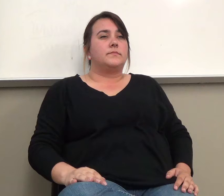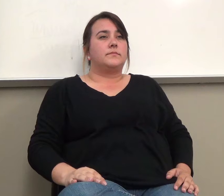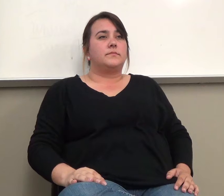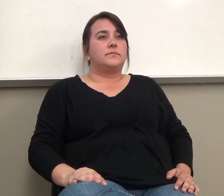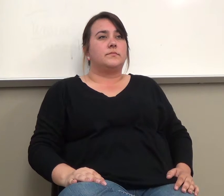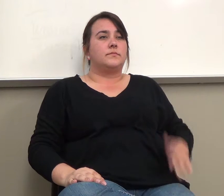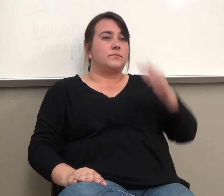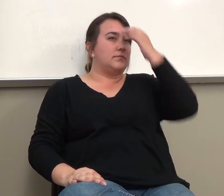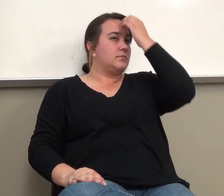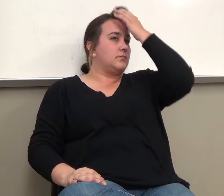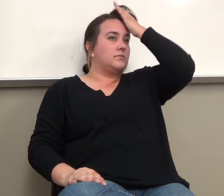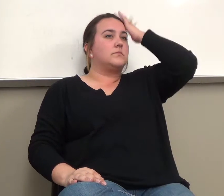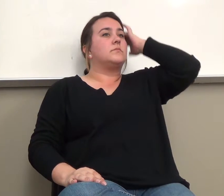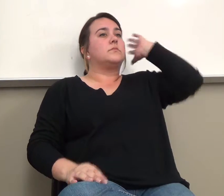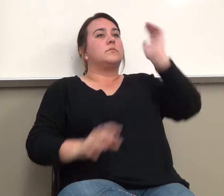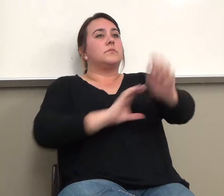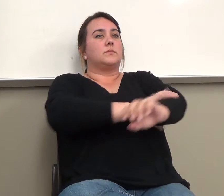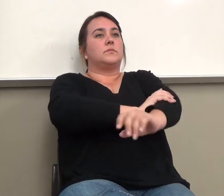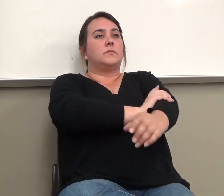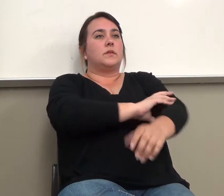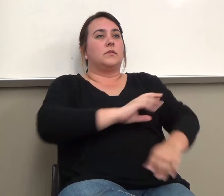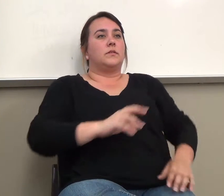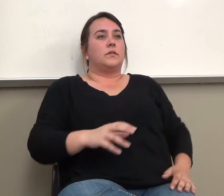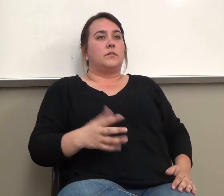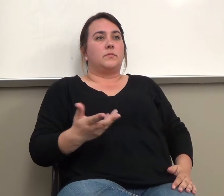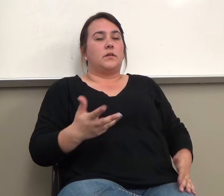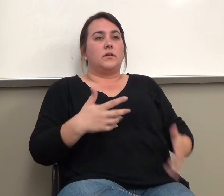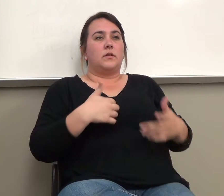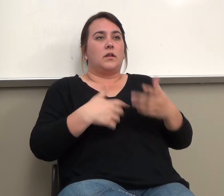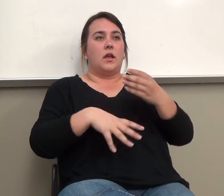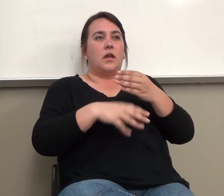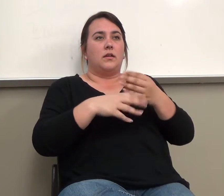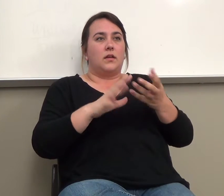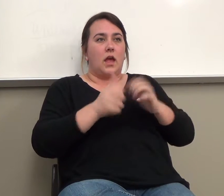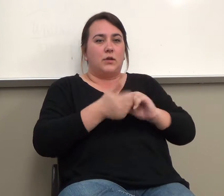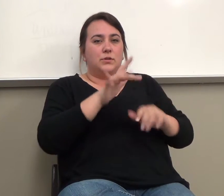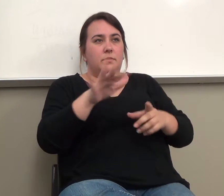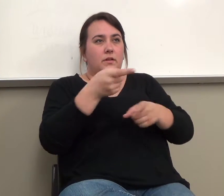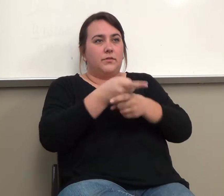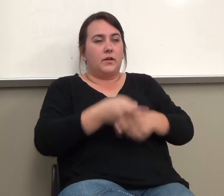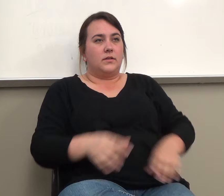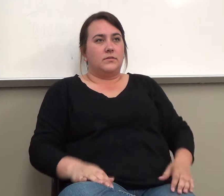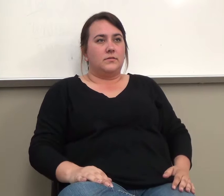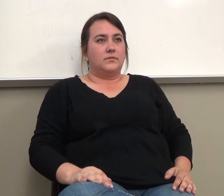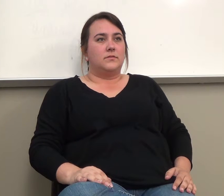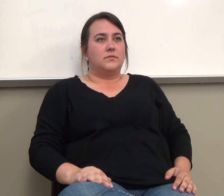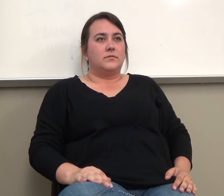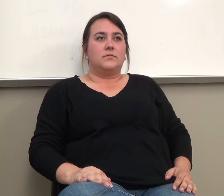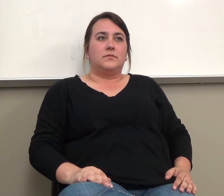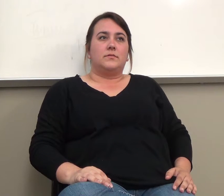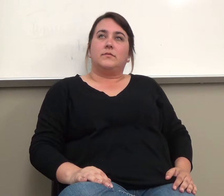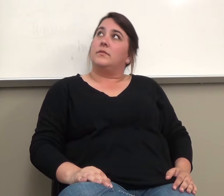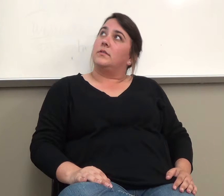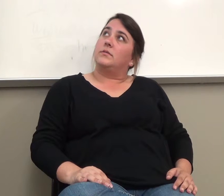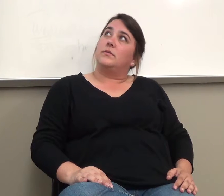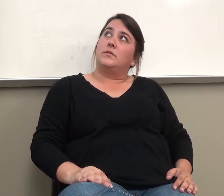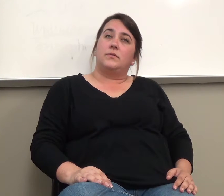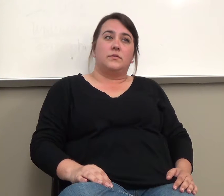What do you need to spell that correct? Lowercase. Yeah, this is one of those ones that's what I call the